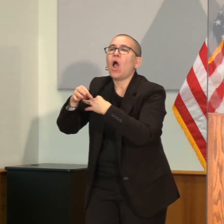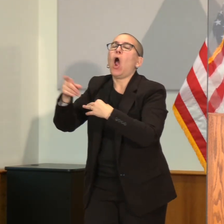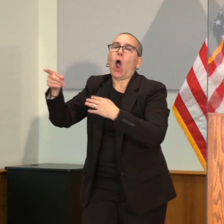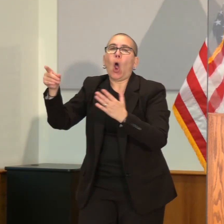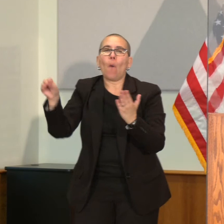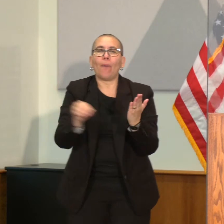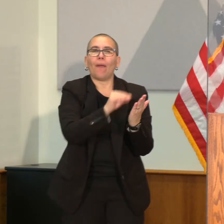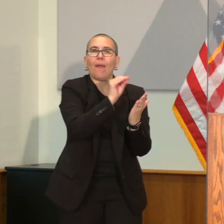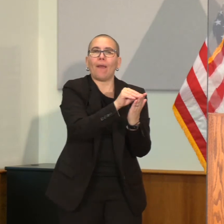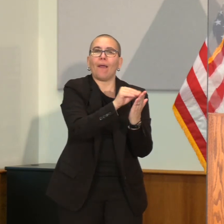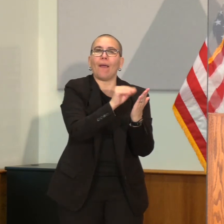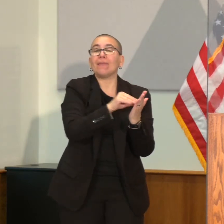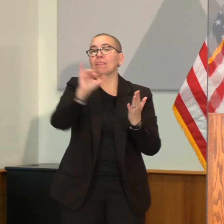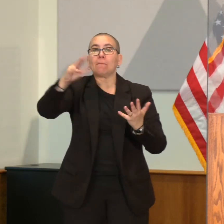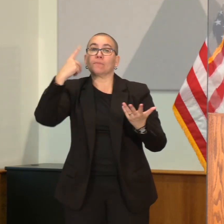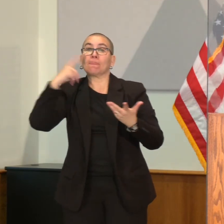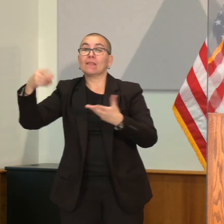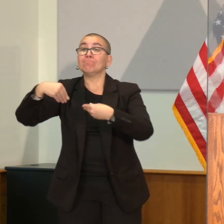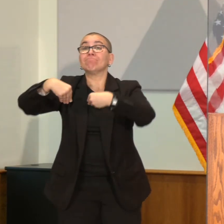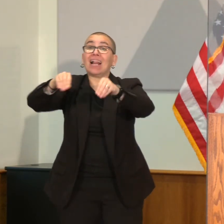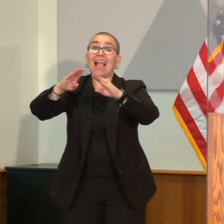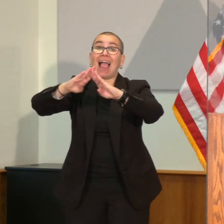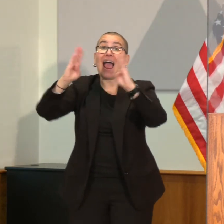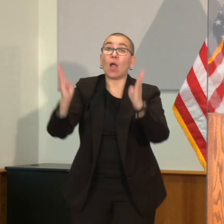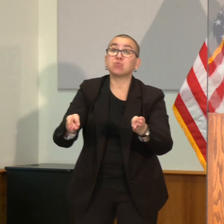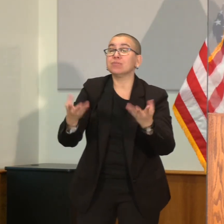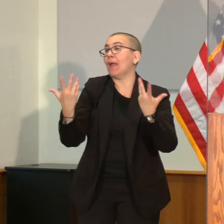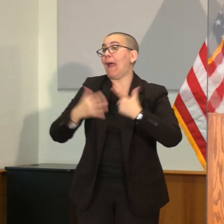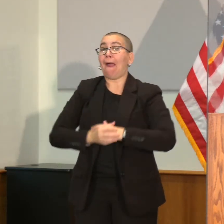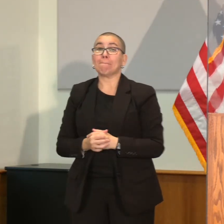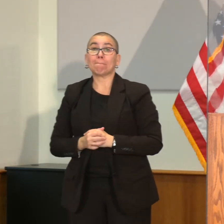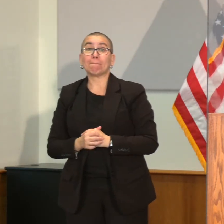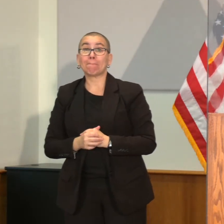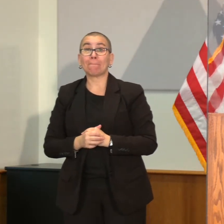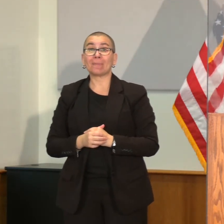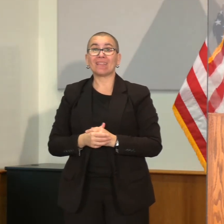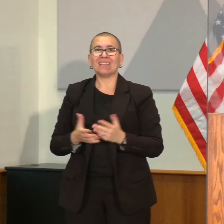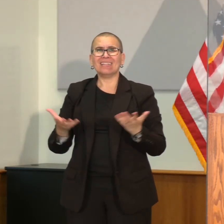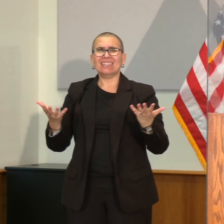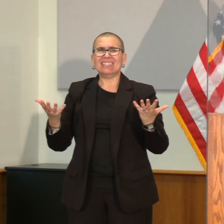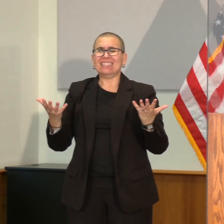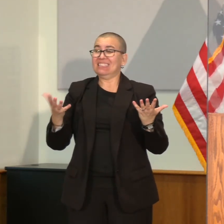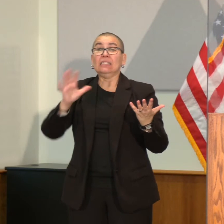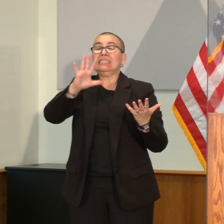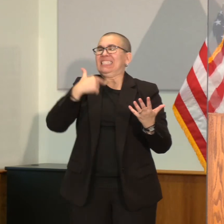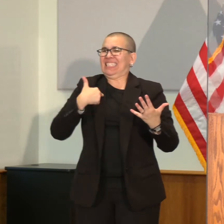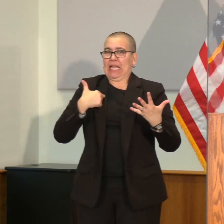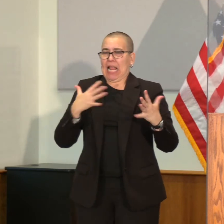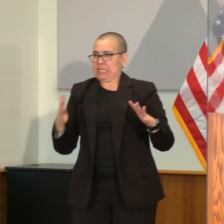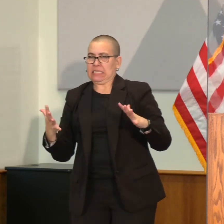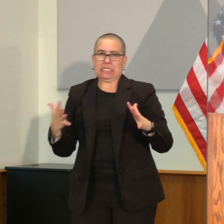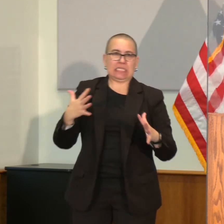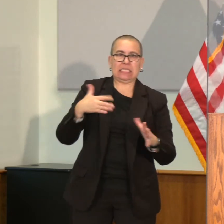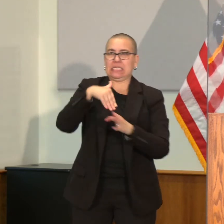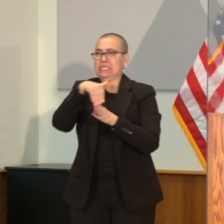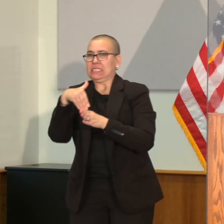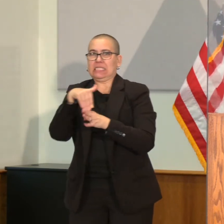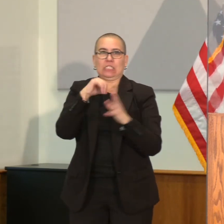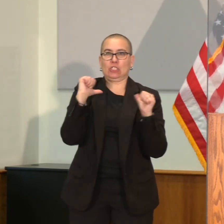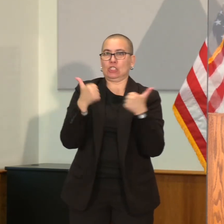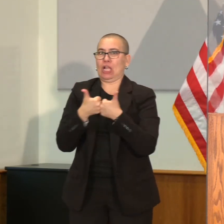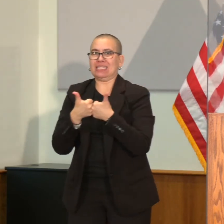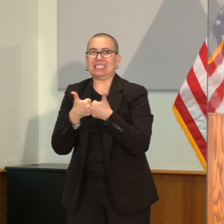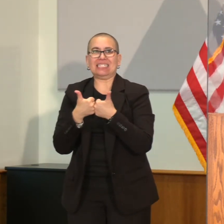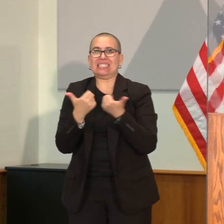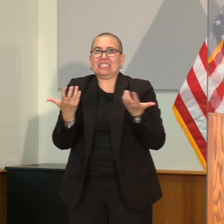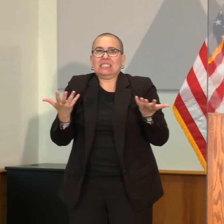dead black man. I think that's important to understand. So my challenge to everyone here is if we're going to talk about the best ways to do this, let's put it all